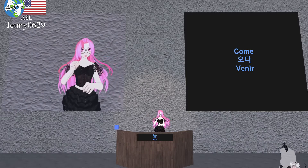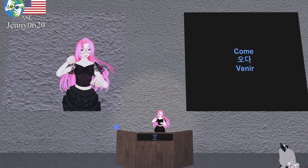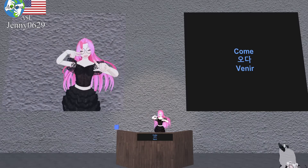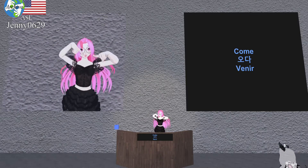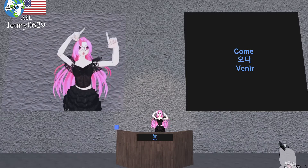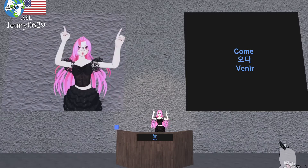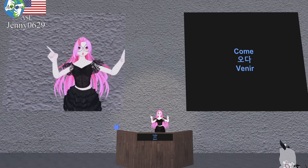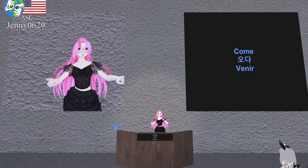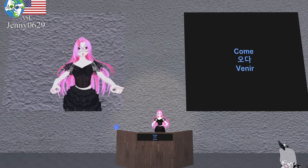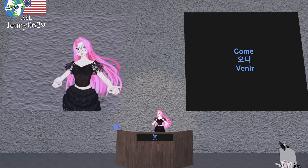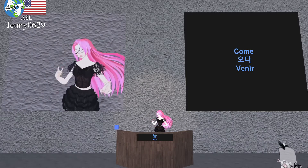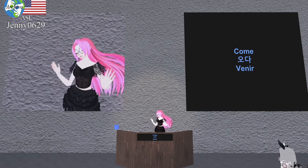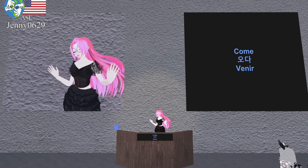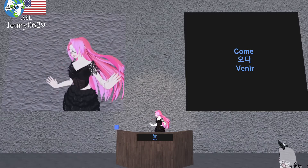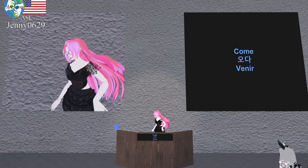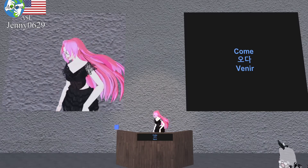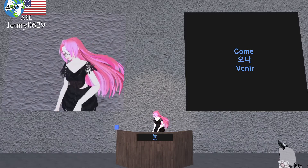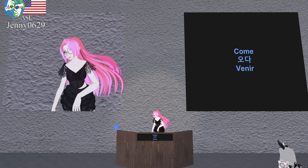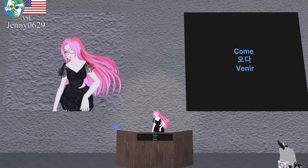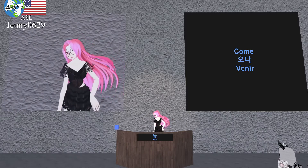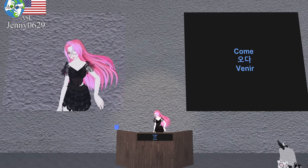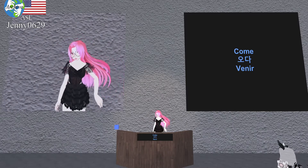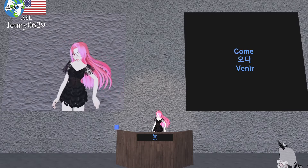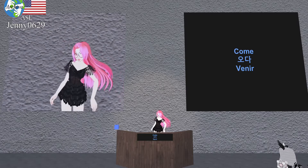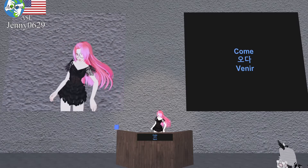to work for McDonald's. Whatever.